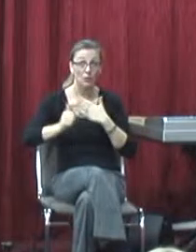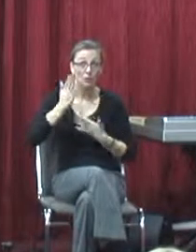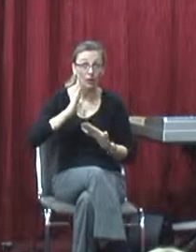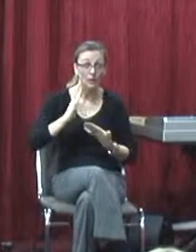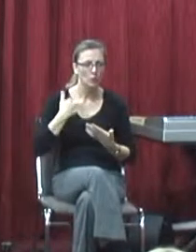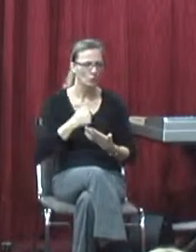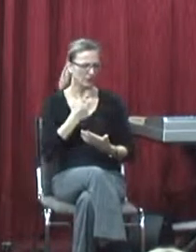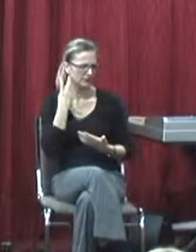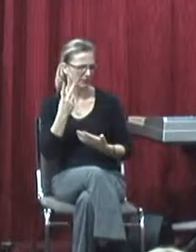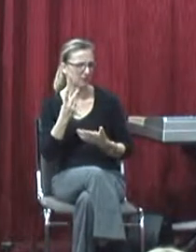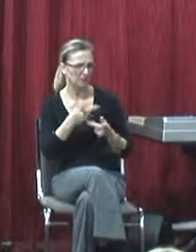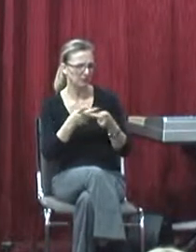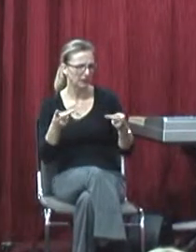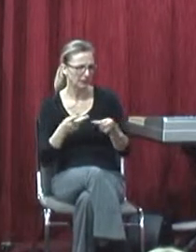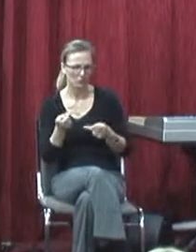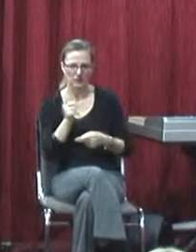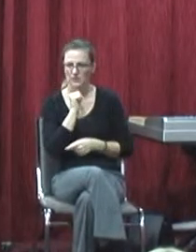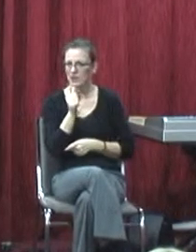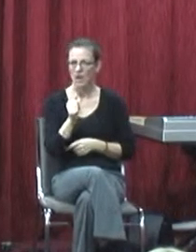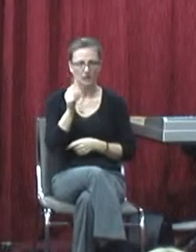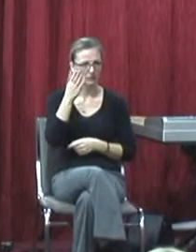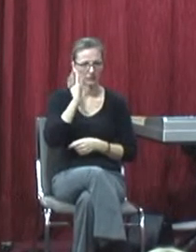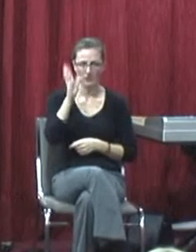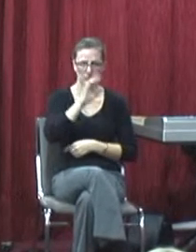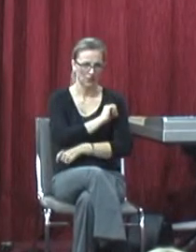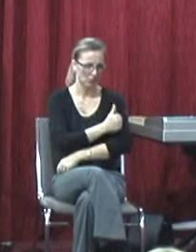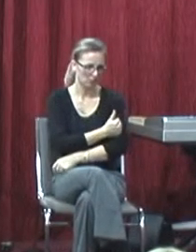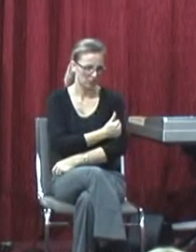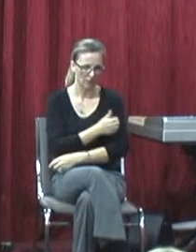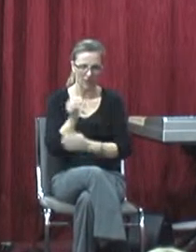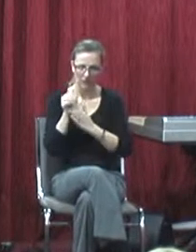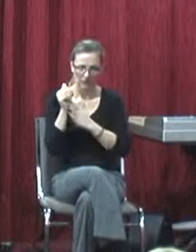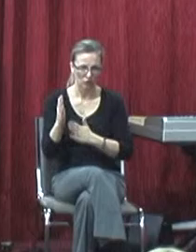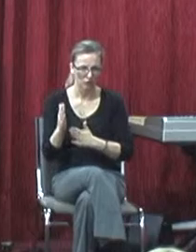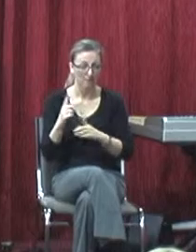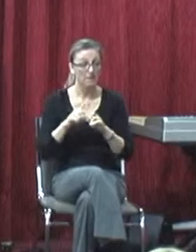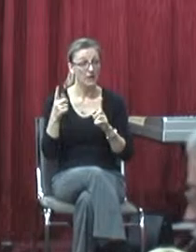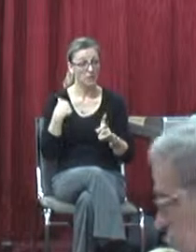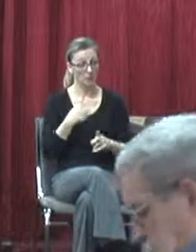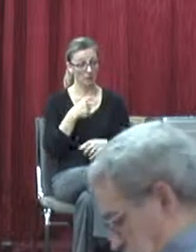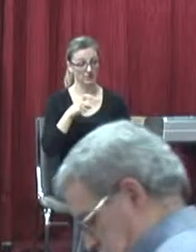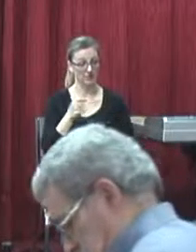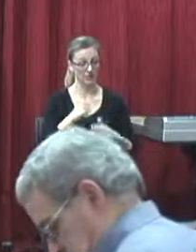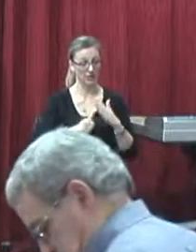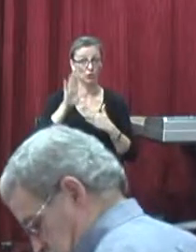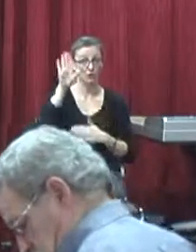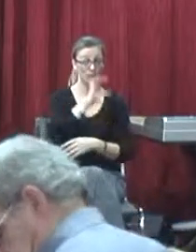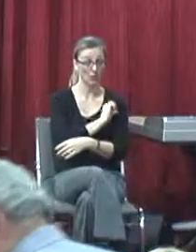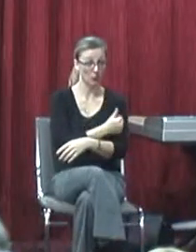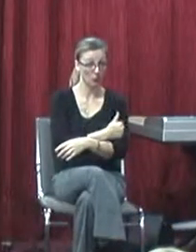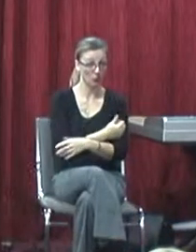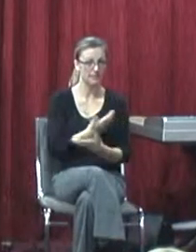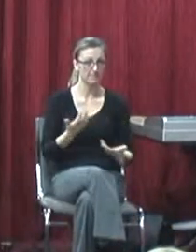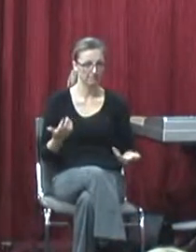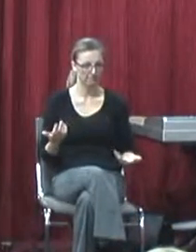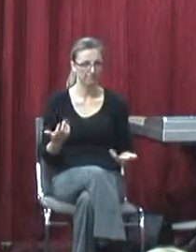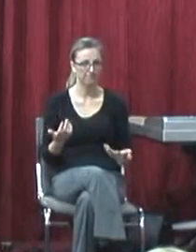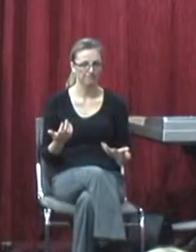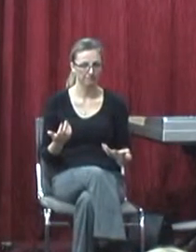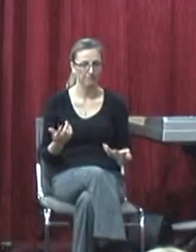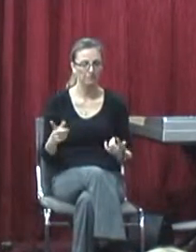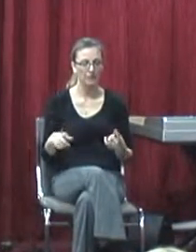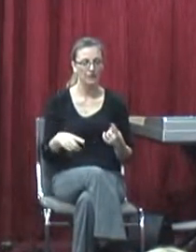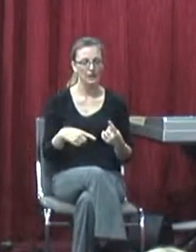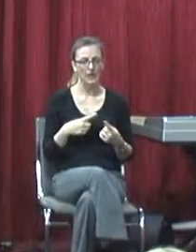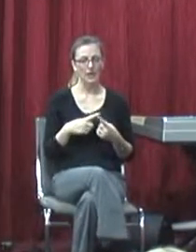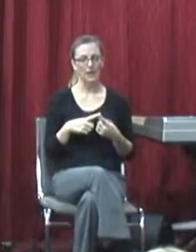not God's authority and God's leadership. But we must be under God's authority, and to be under God's authority, we must be under